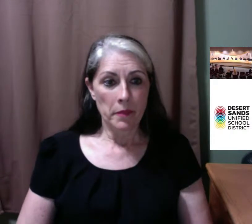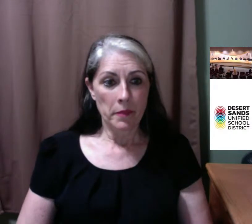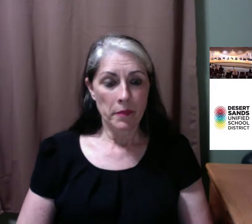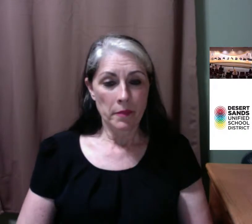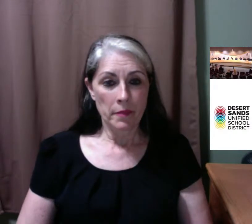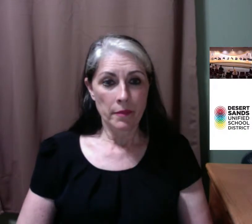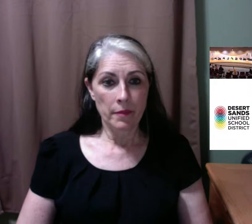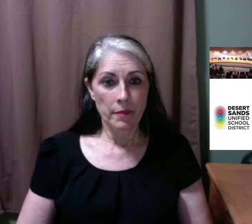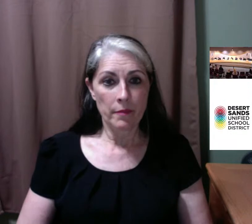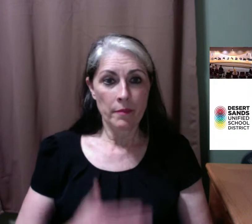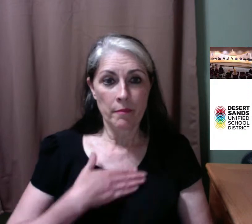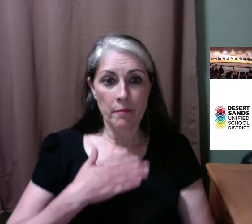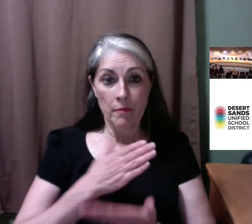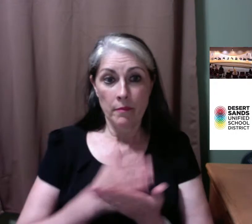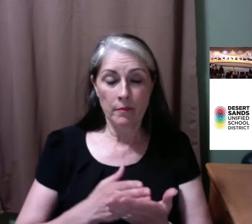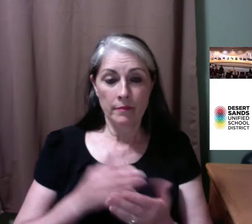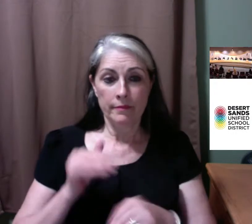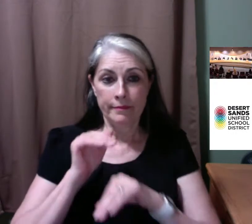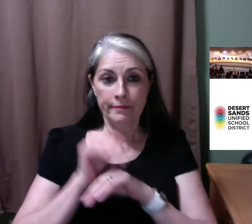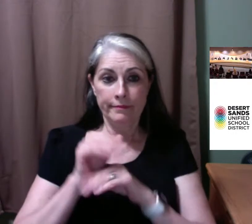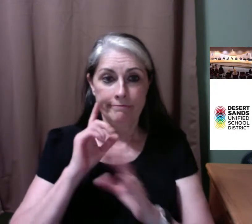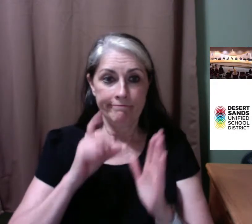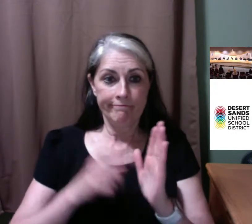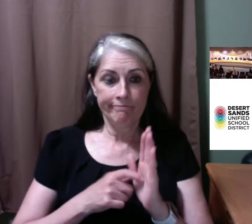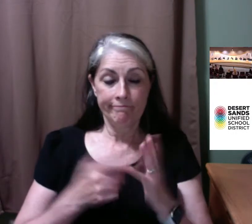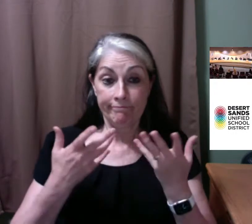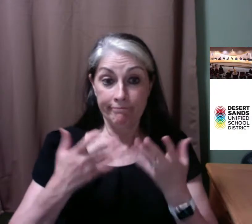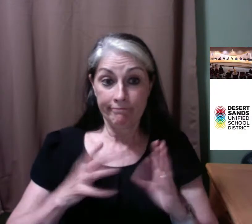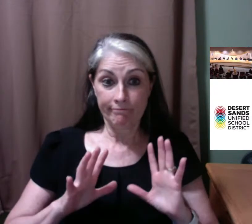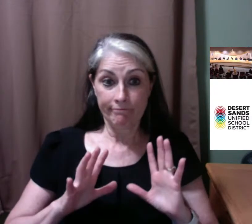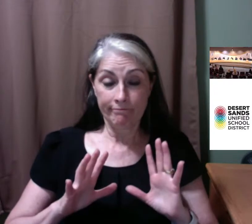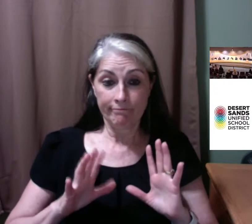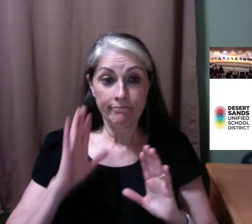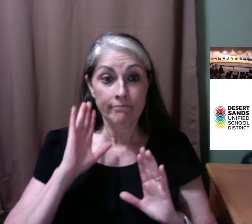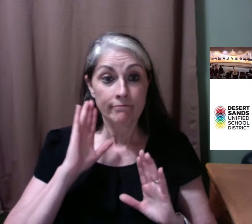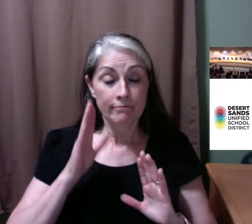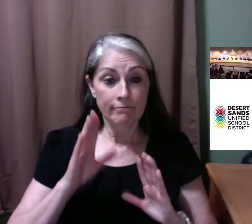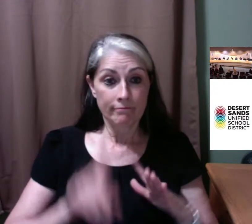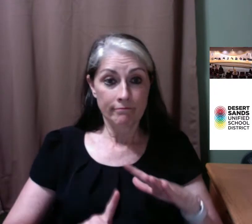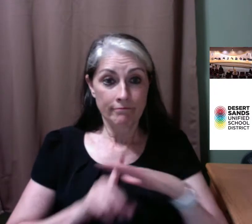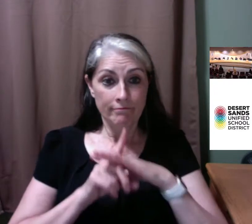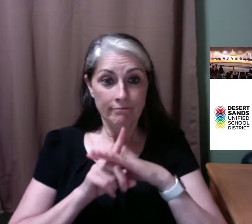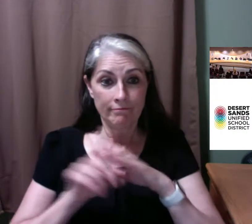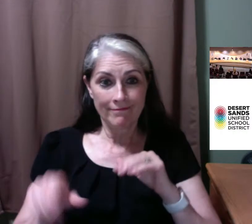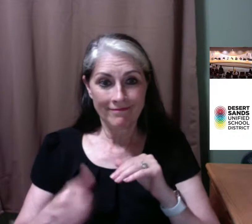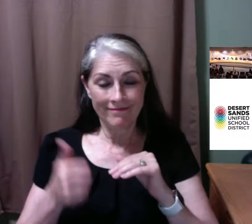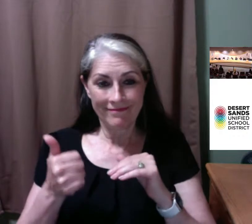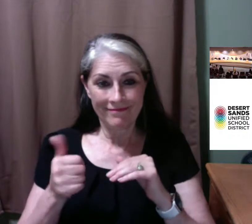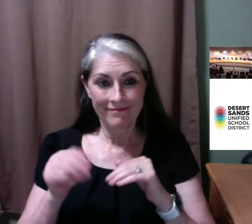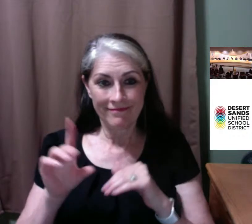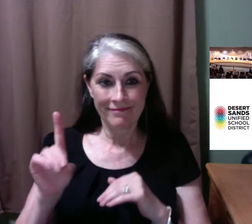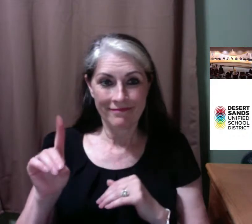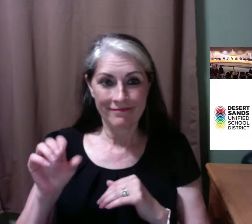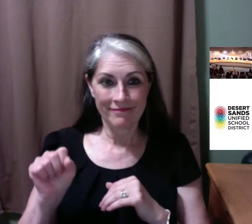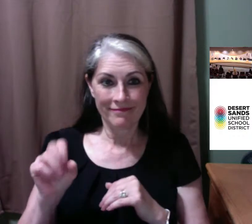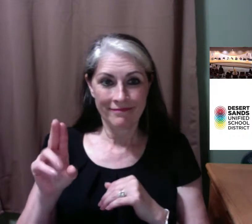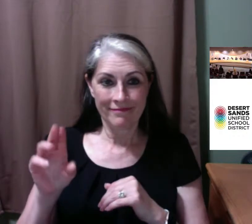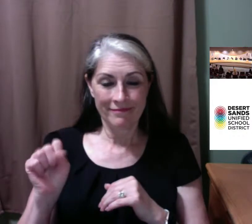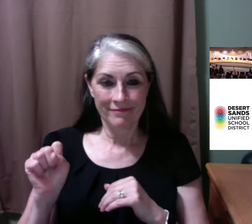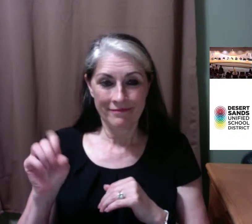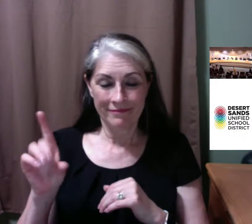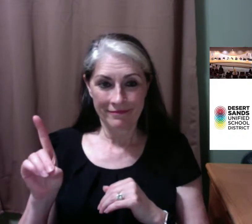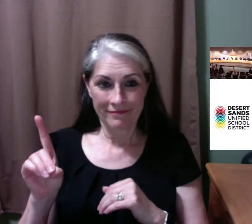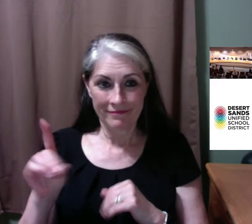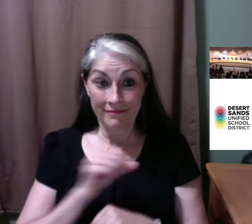My part of the evening's recognitions is over, but I'm going to bring up another Desert Sands